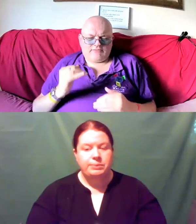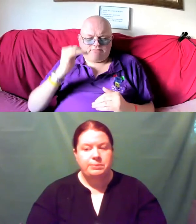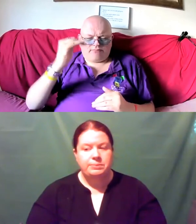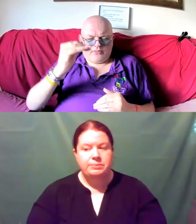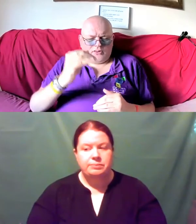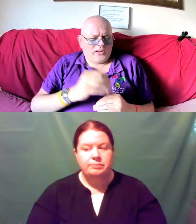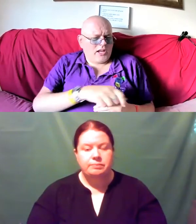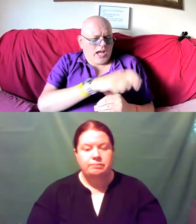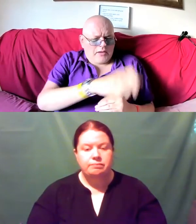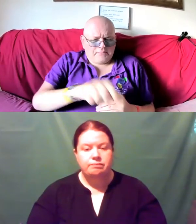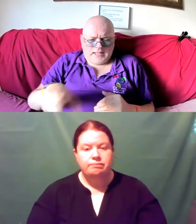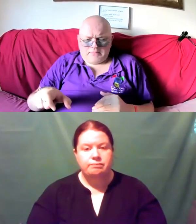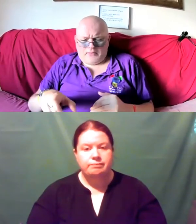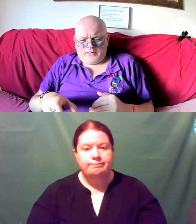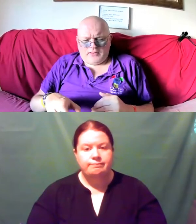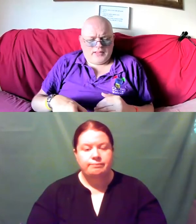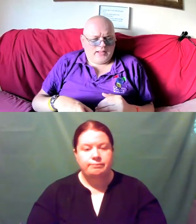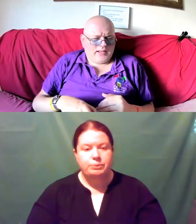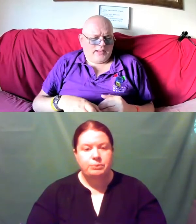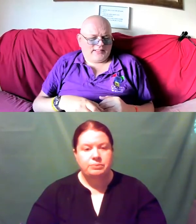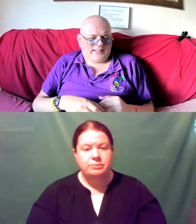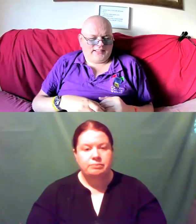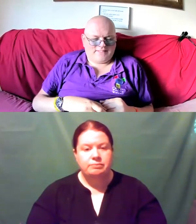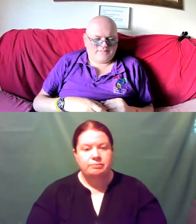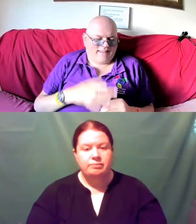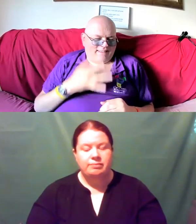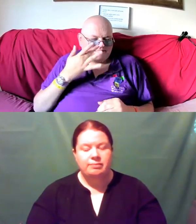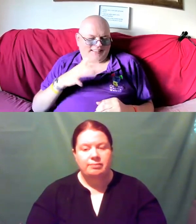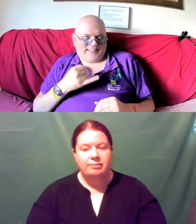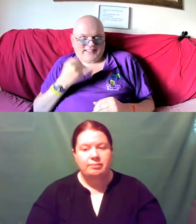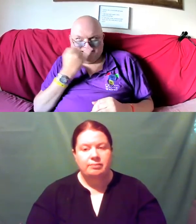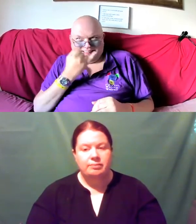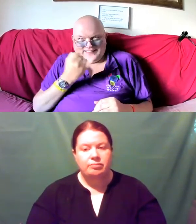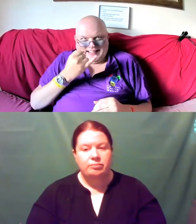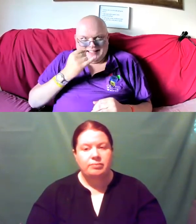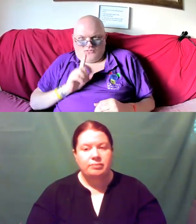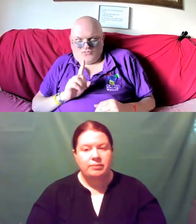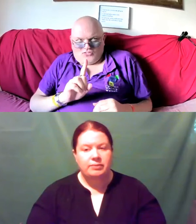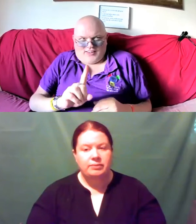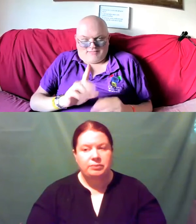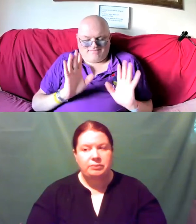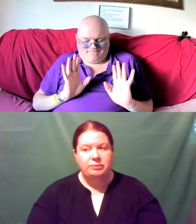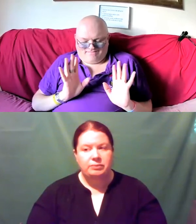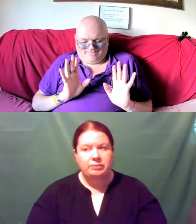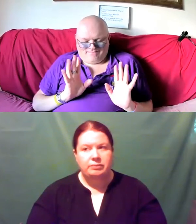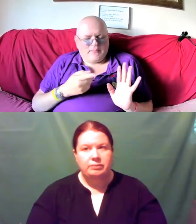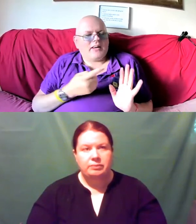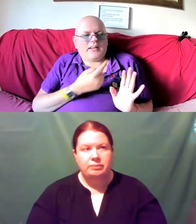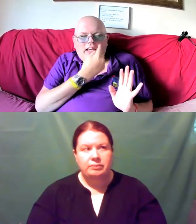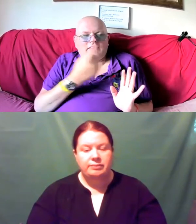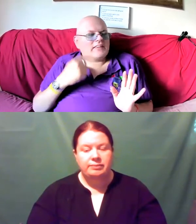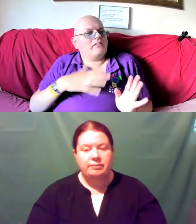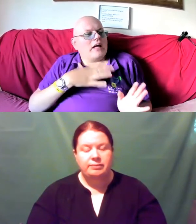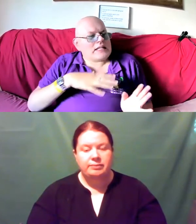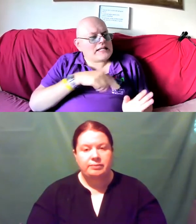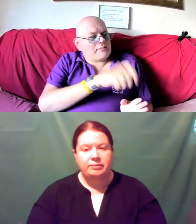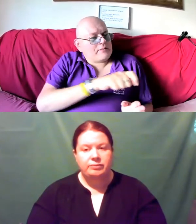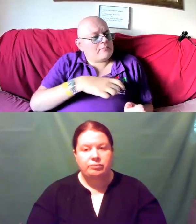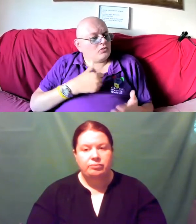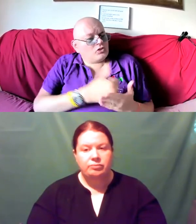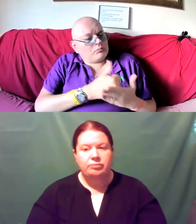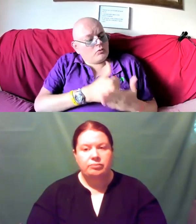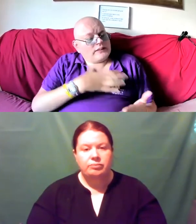so many young people pretending to be 16 in order to come, that again, that was evidence of need. So we ended up fundraising to do